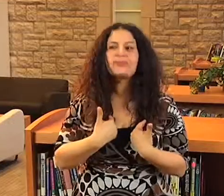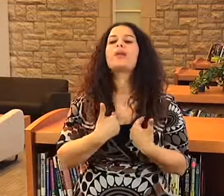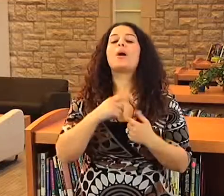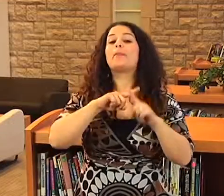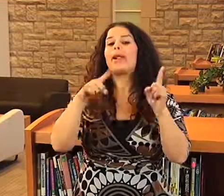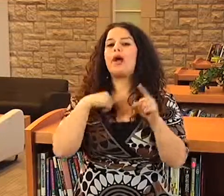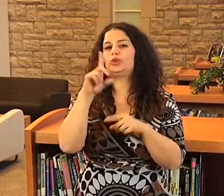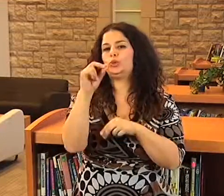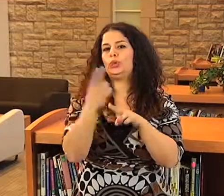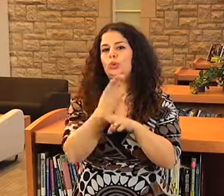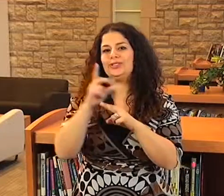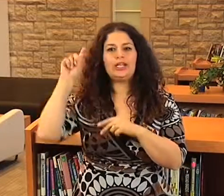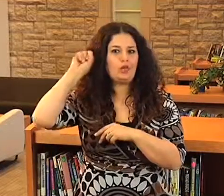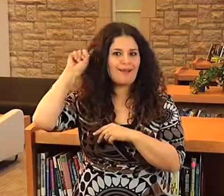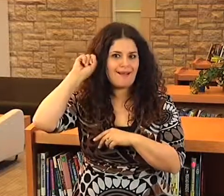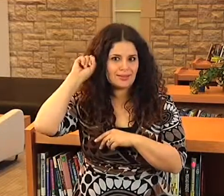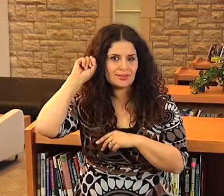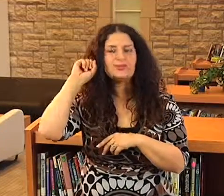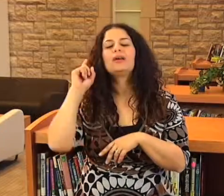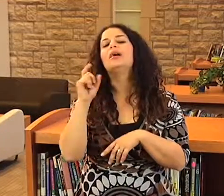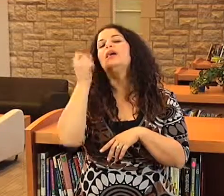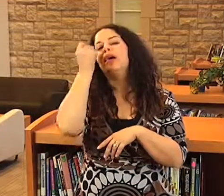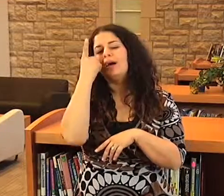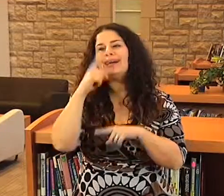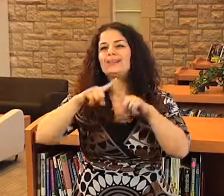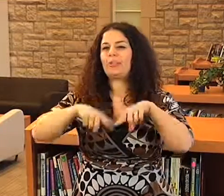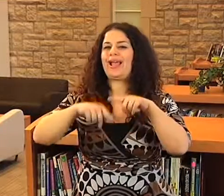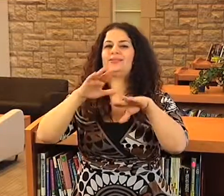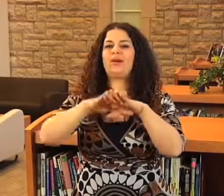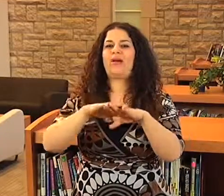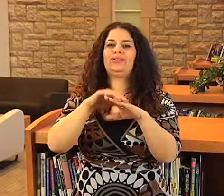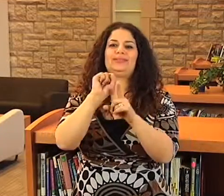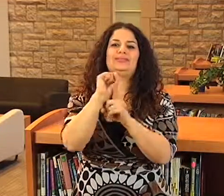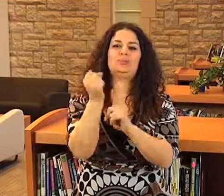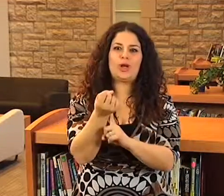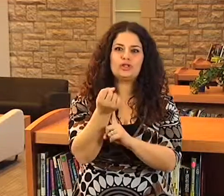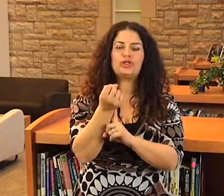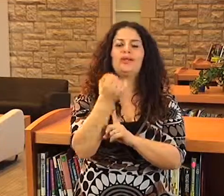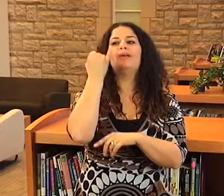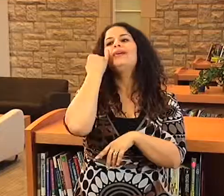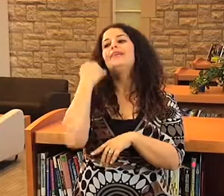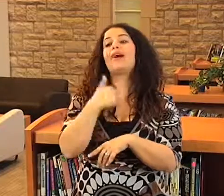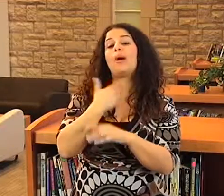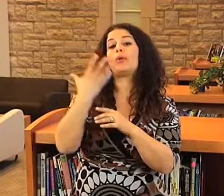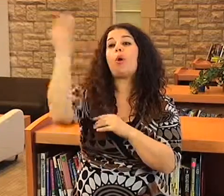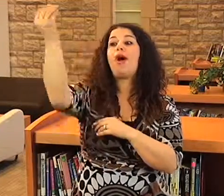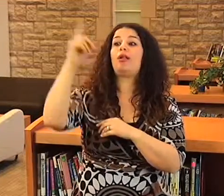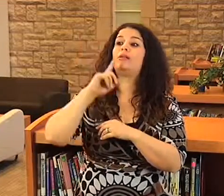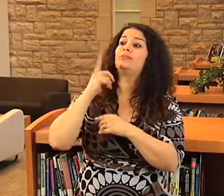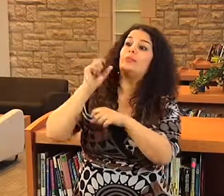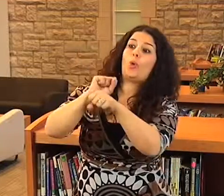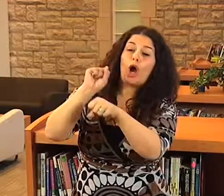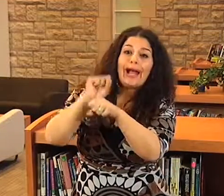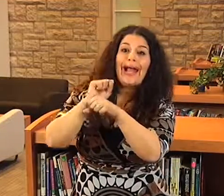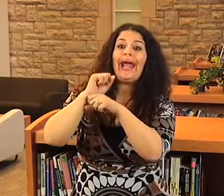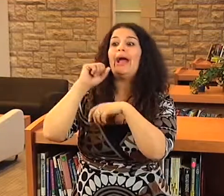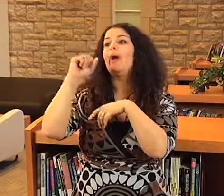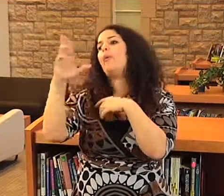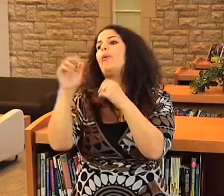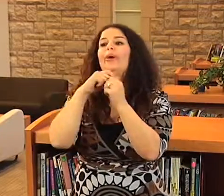I'm deaf, but I do use hearing aids. It depends on the situation. If I am going